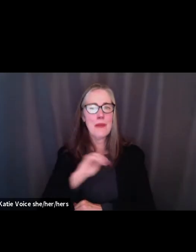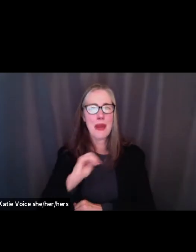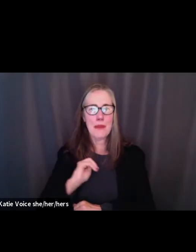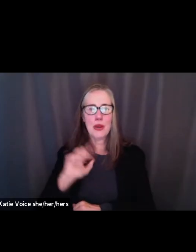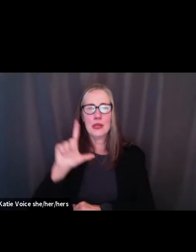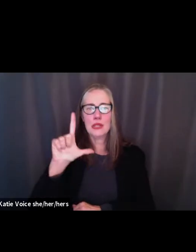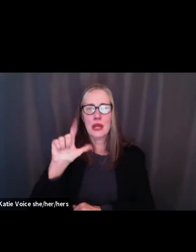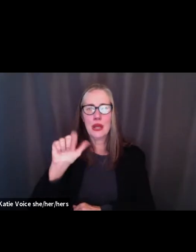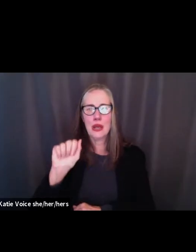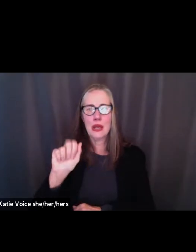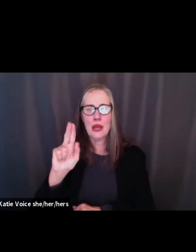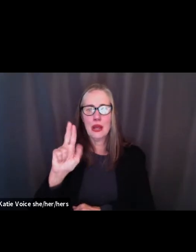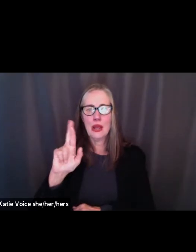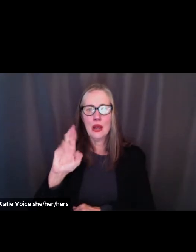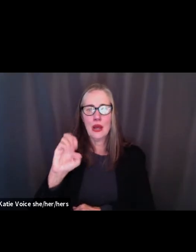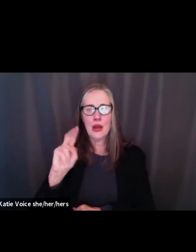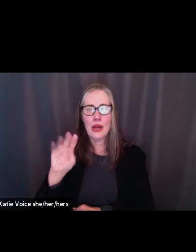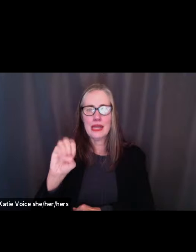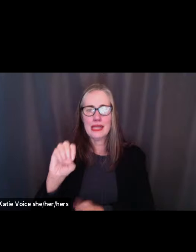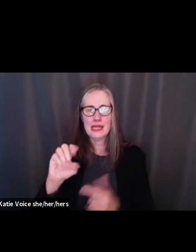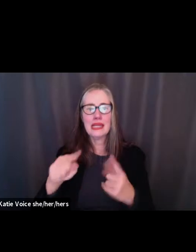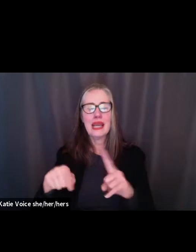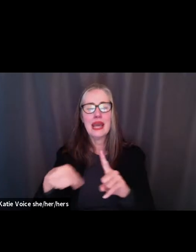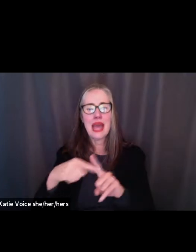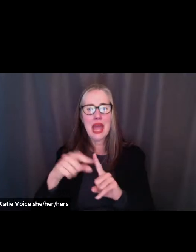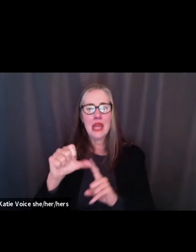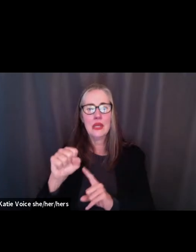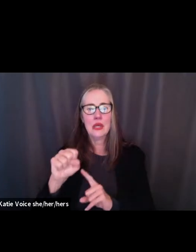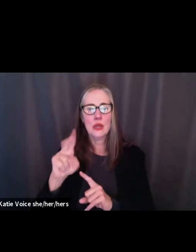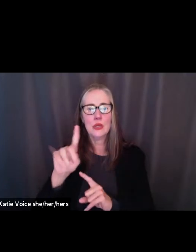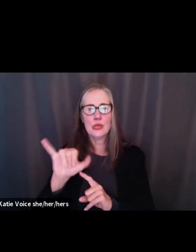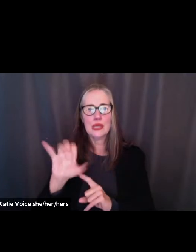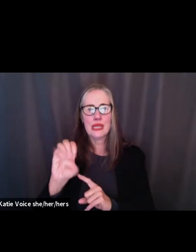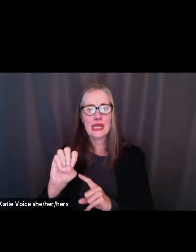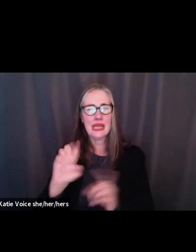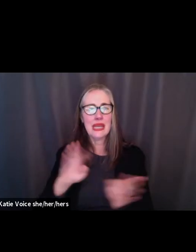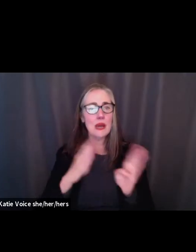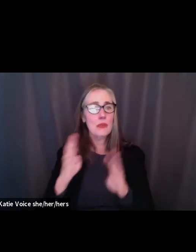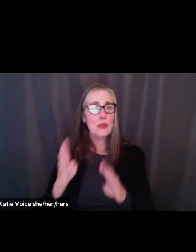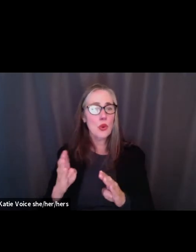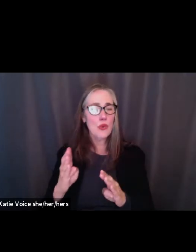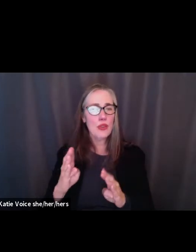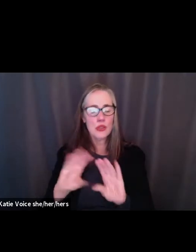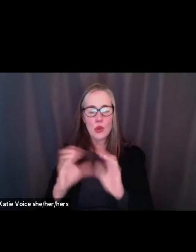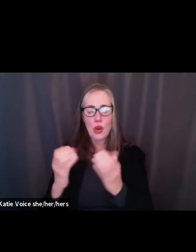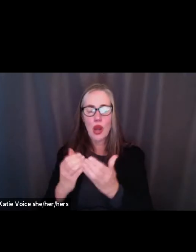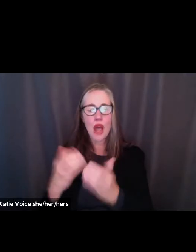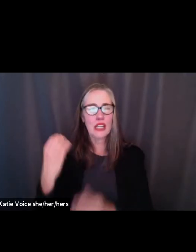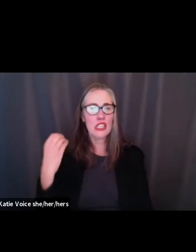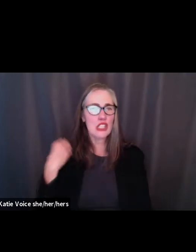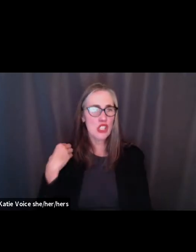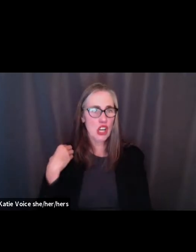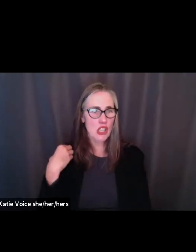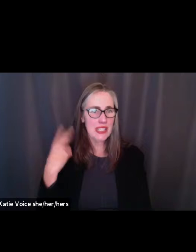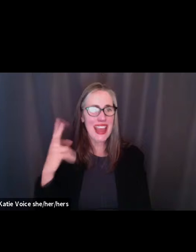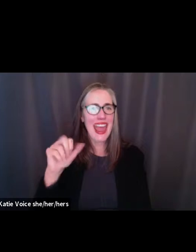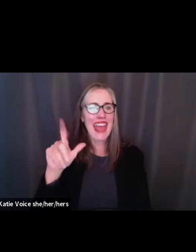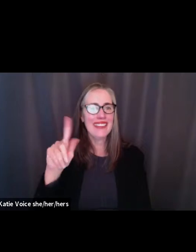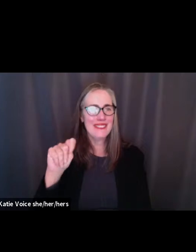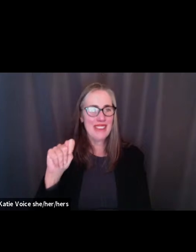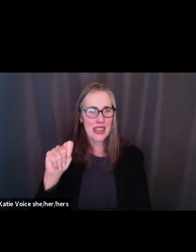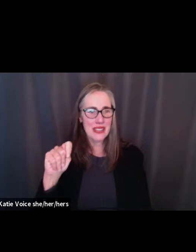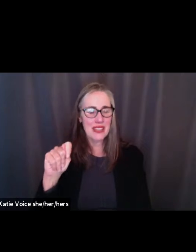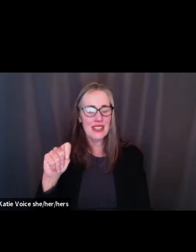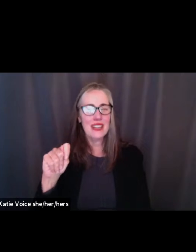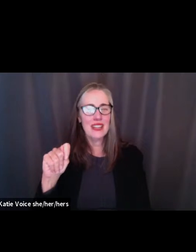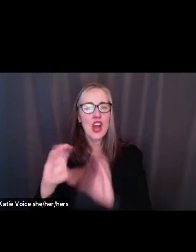great report. We'll move to our caucus chairs, and our Veterans Caucus Chair, Ron Cohen, will provide